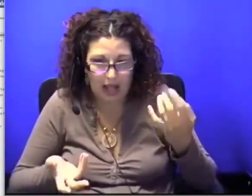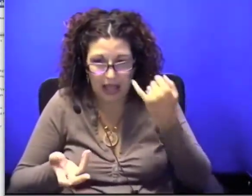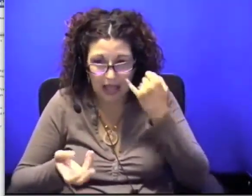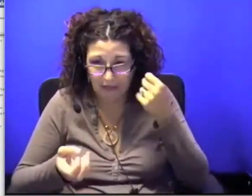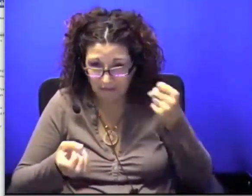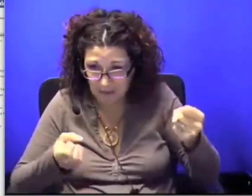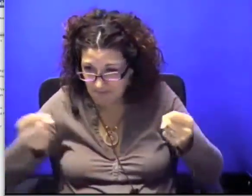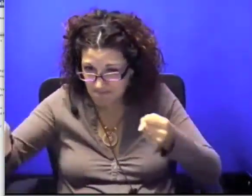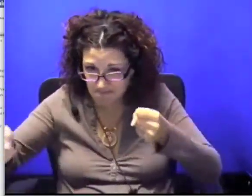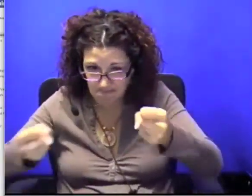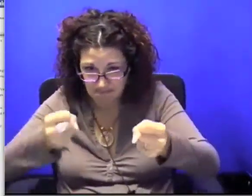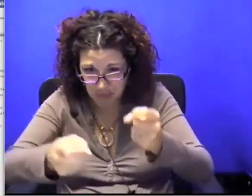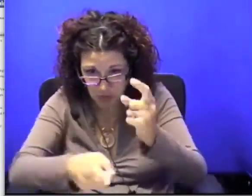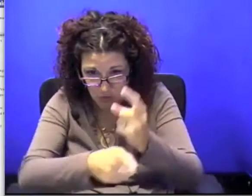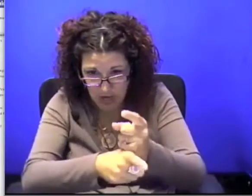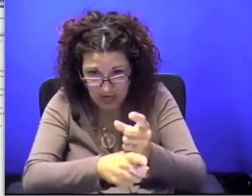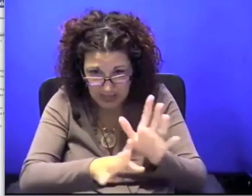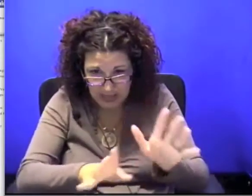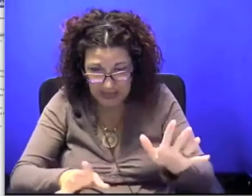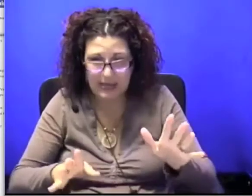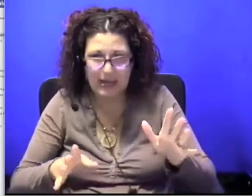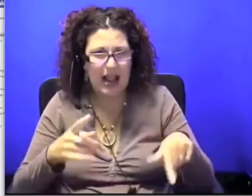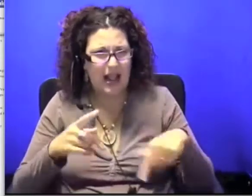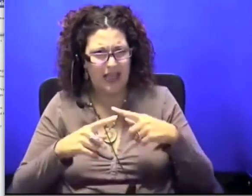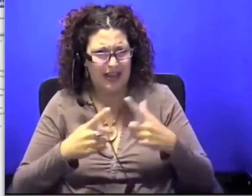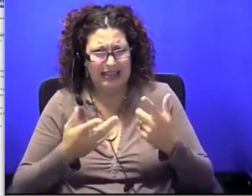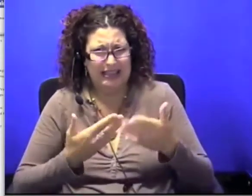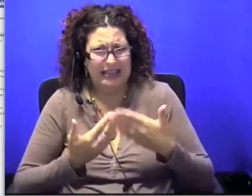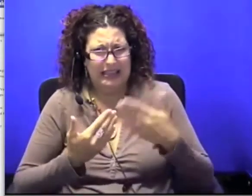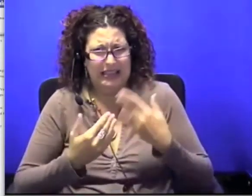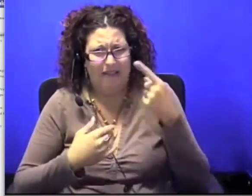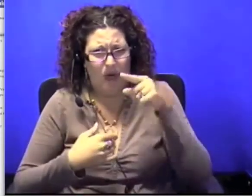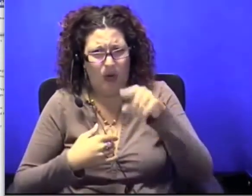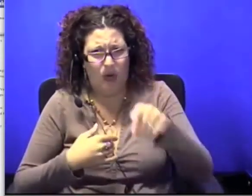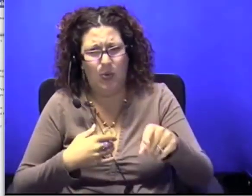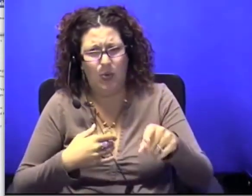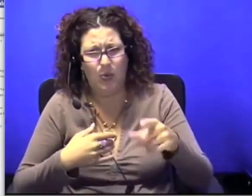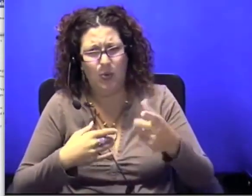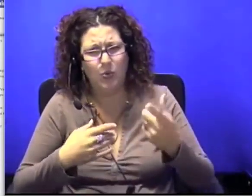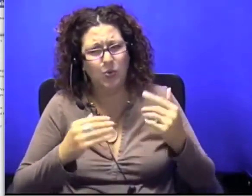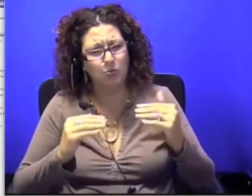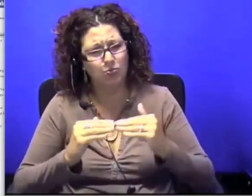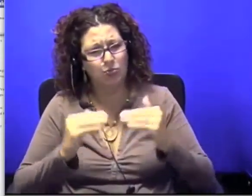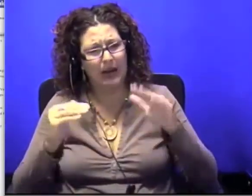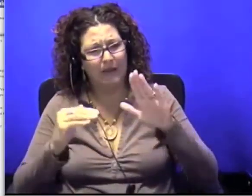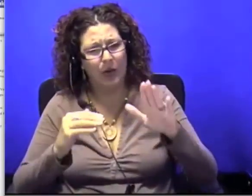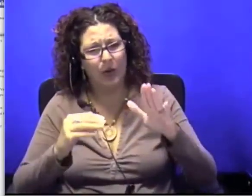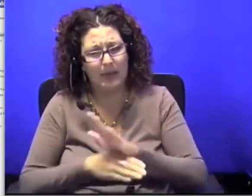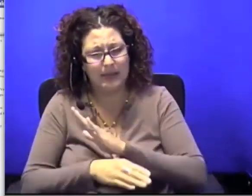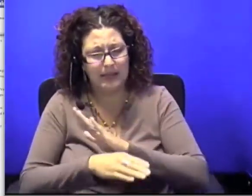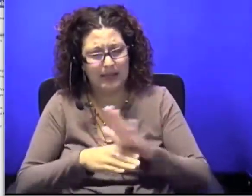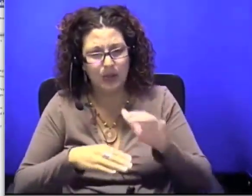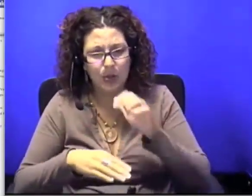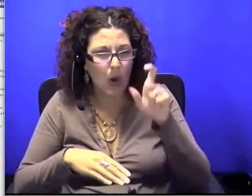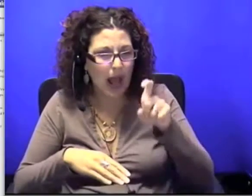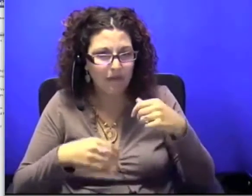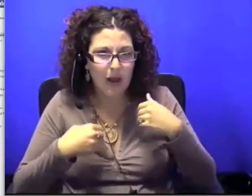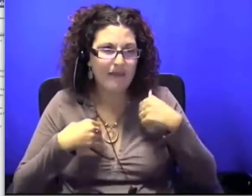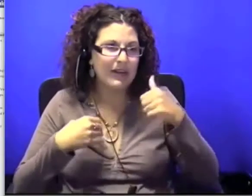people placed properly for you to have your product free. And therefore, it's easy for you to get to break even on your business. You